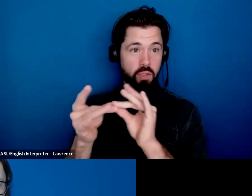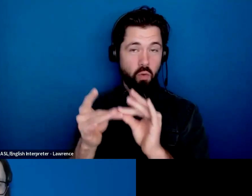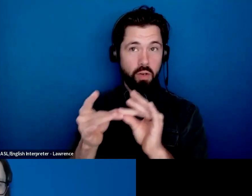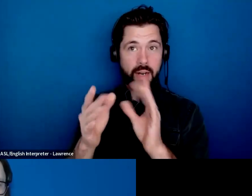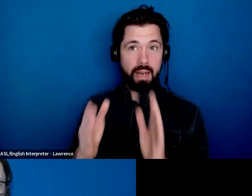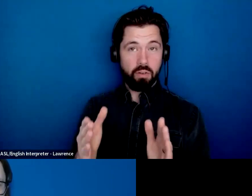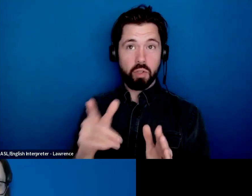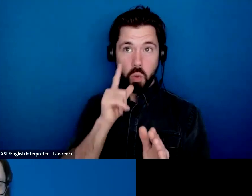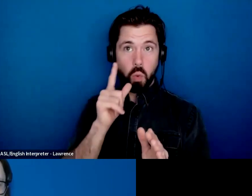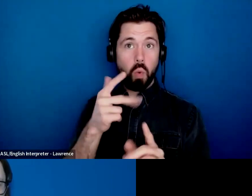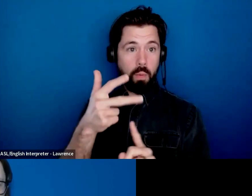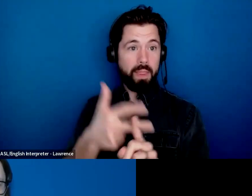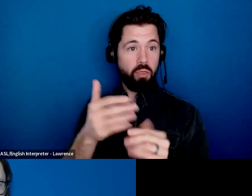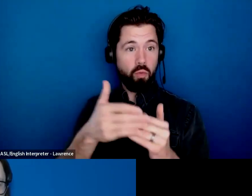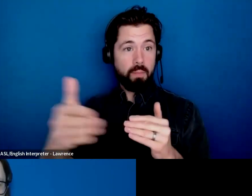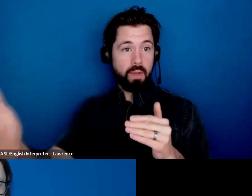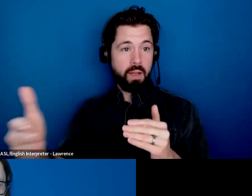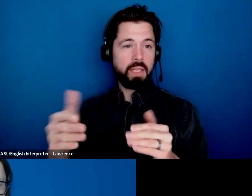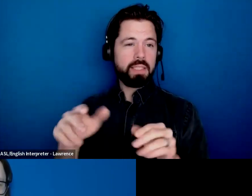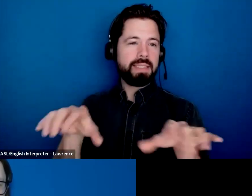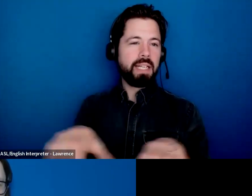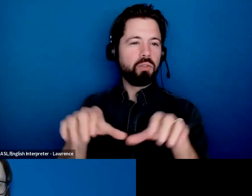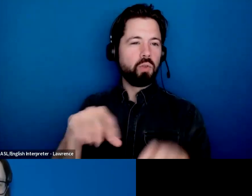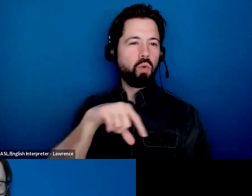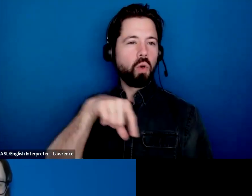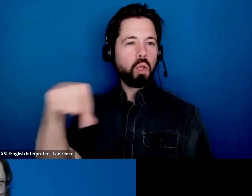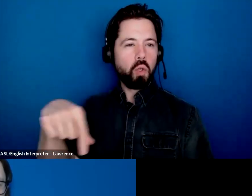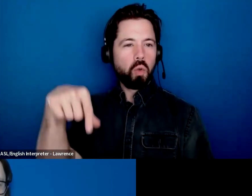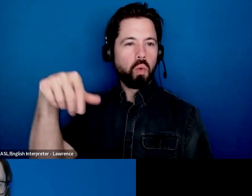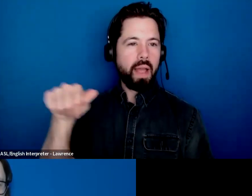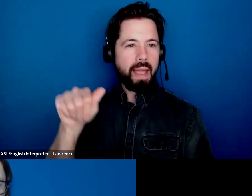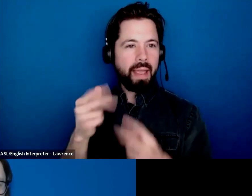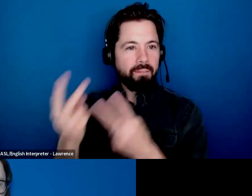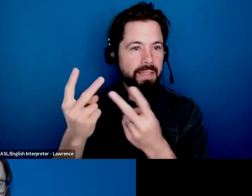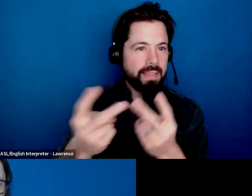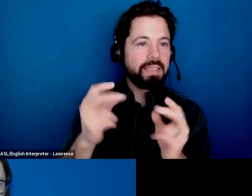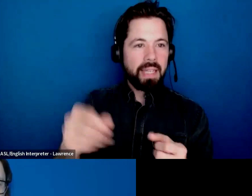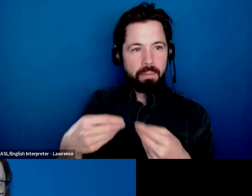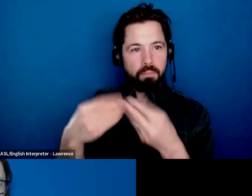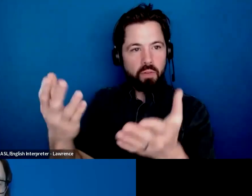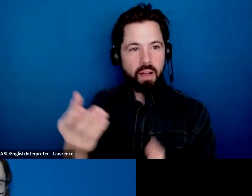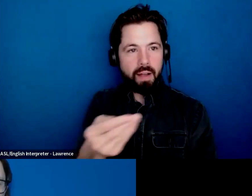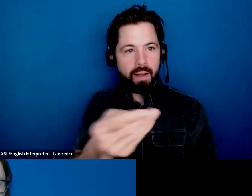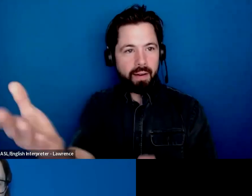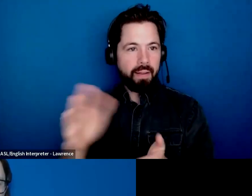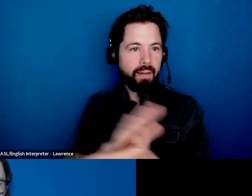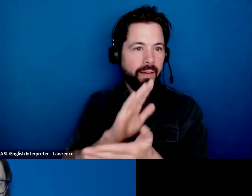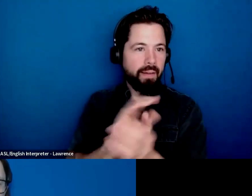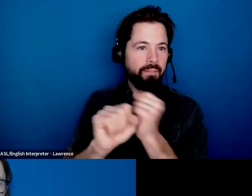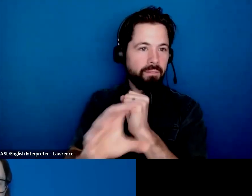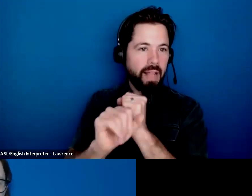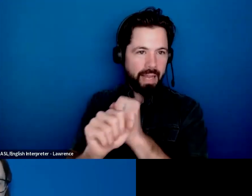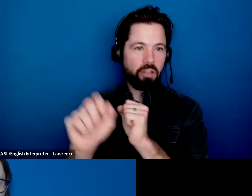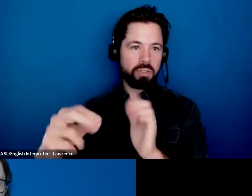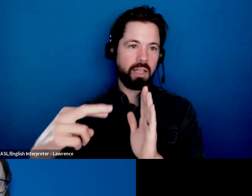months and doing their quality assurance visits, they will have an opportunity to bring out a flyer as well that people can use to get signed up to do the